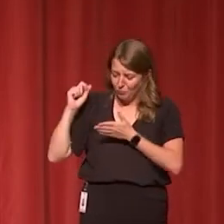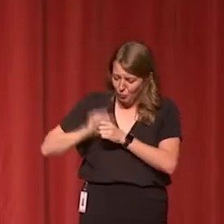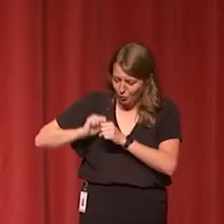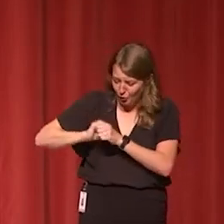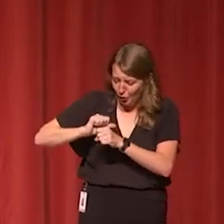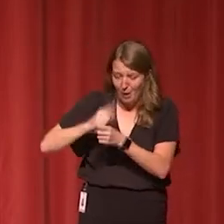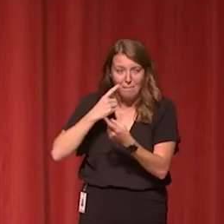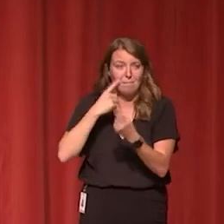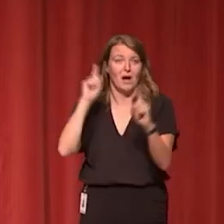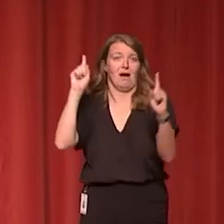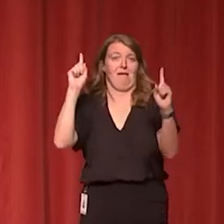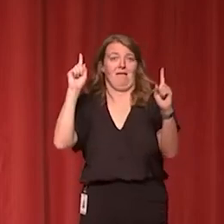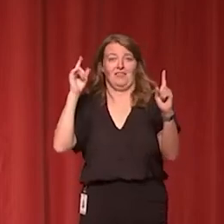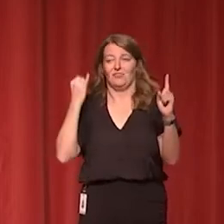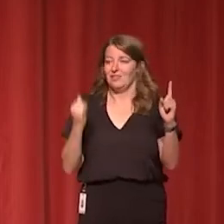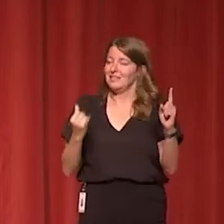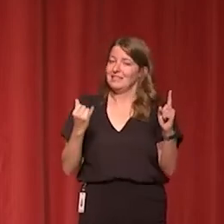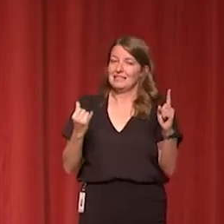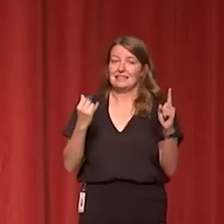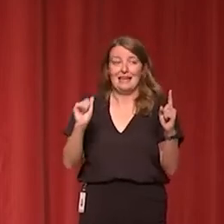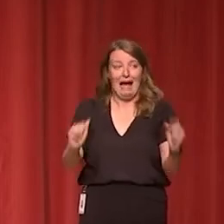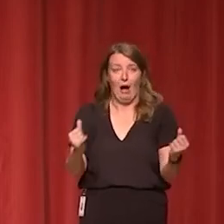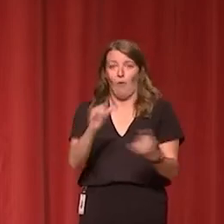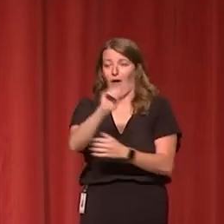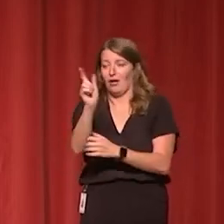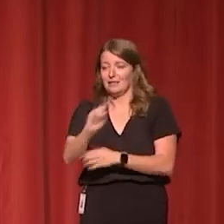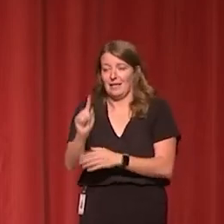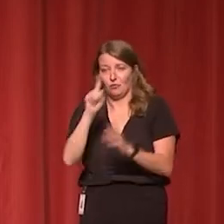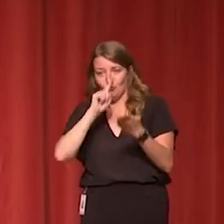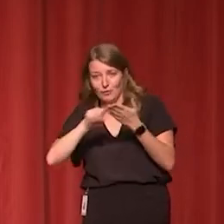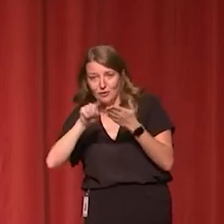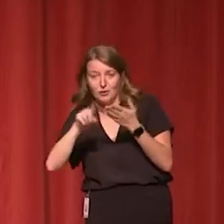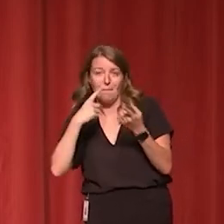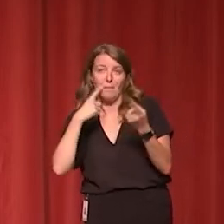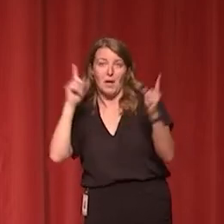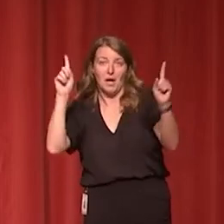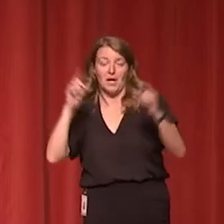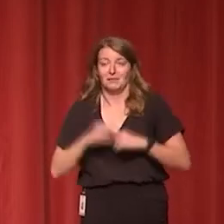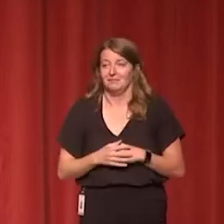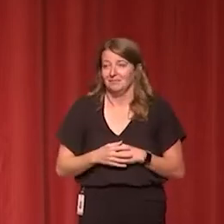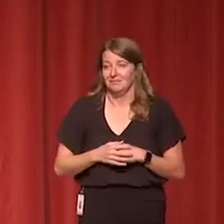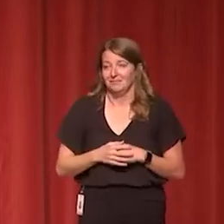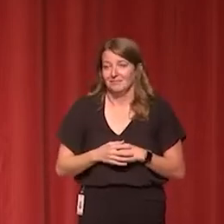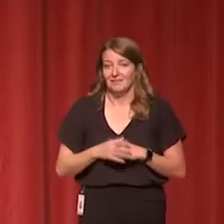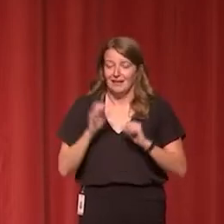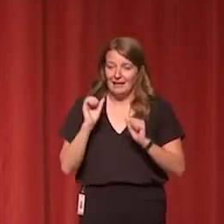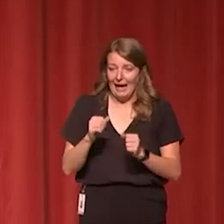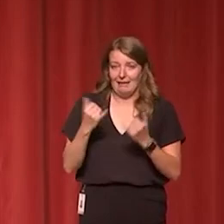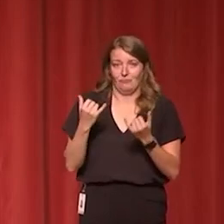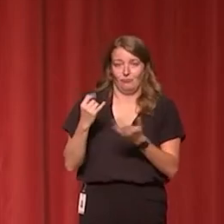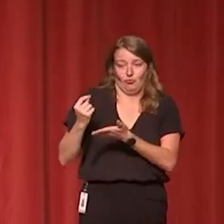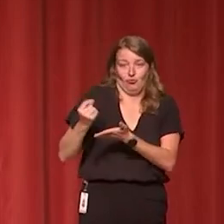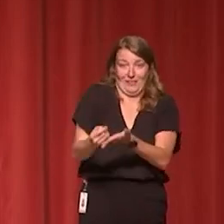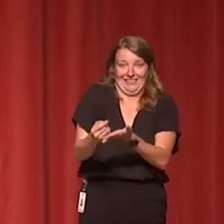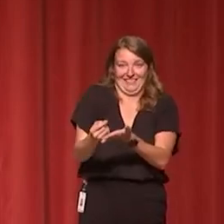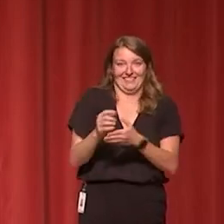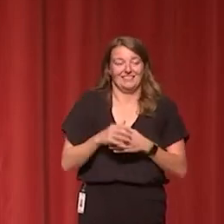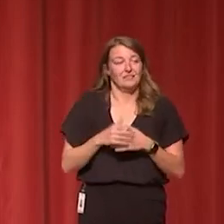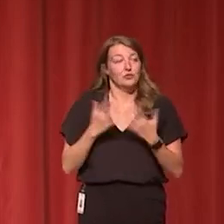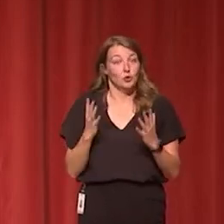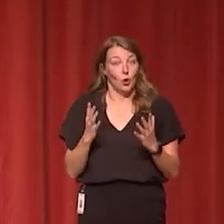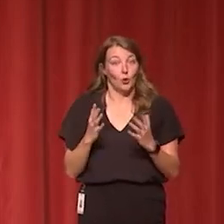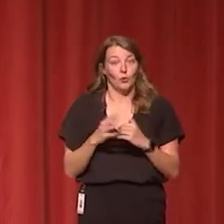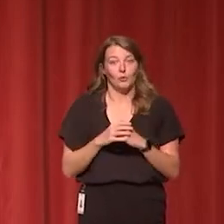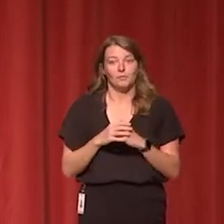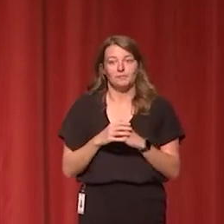is a breakthrough moment in Alzheimer's research. The result is now we can treat Alzheimer's disease. So what we plan to do today, whole